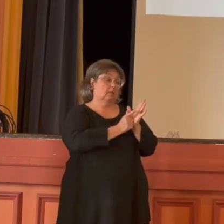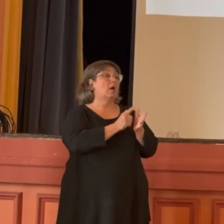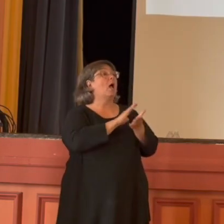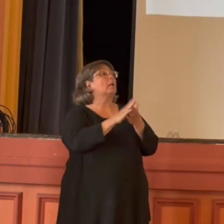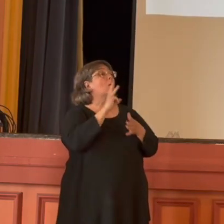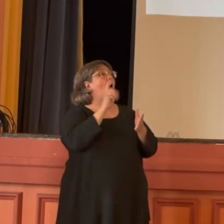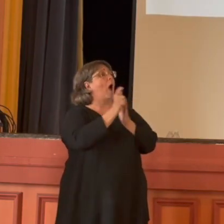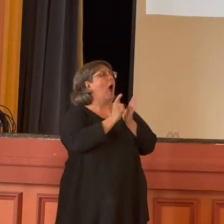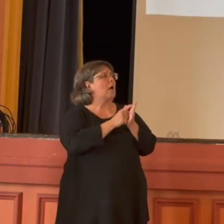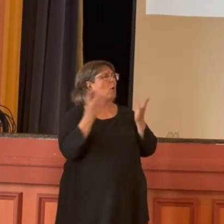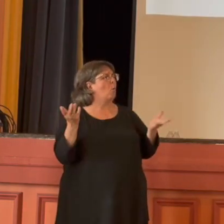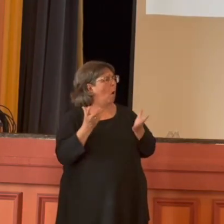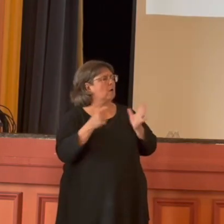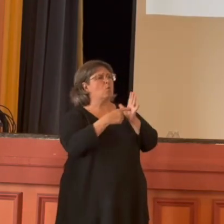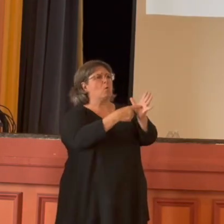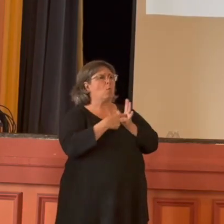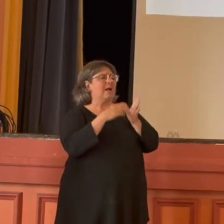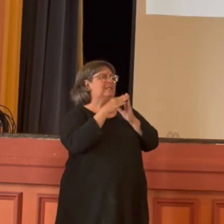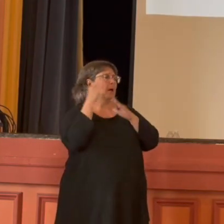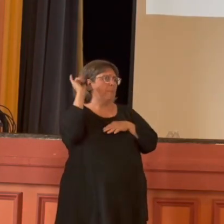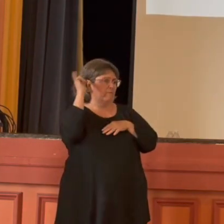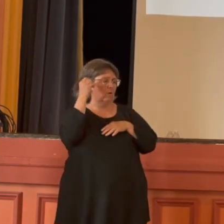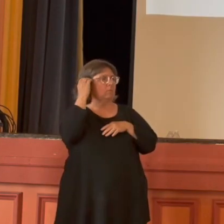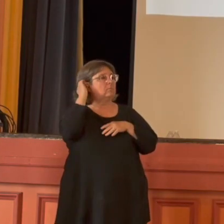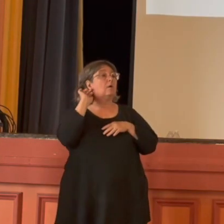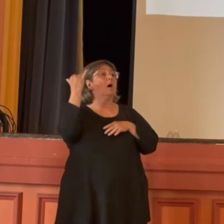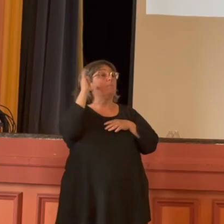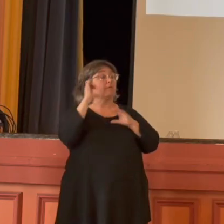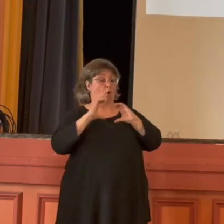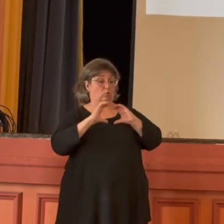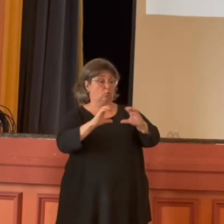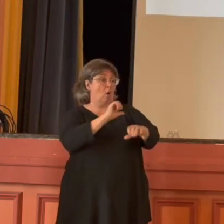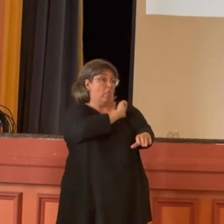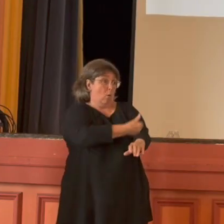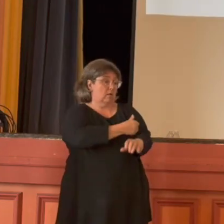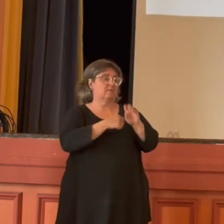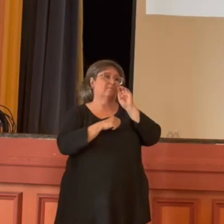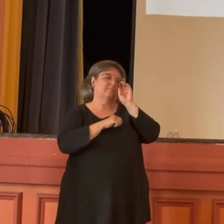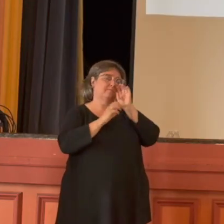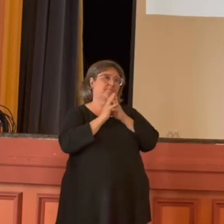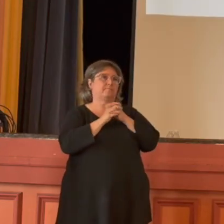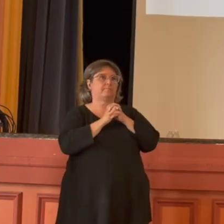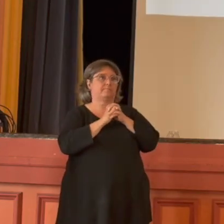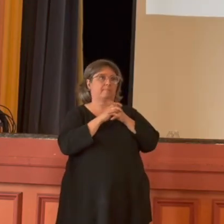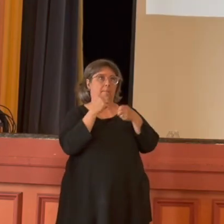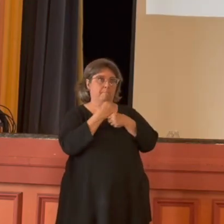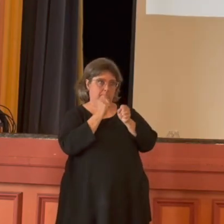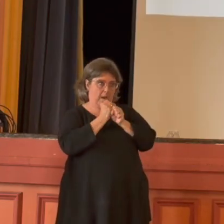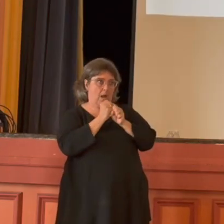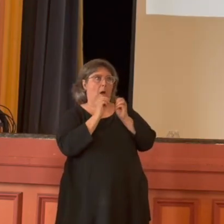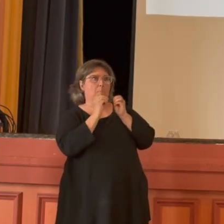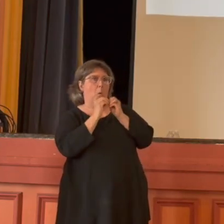Act required that the city of Buffalo and the Buffalo Sewer Authority create a